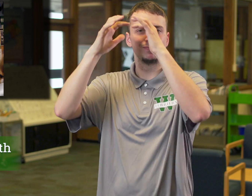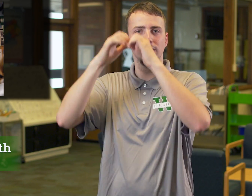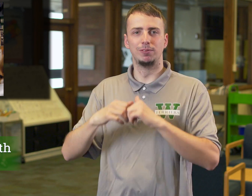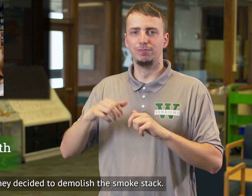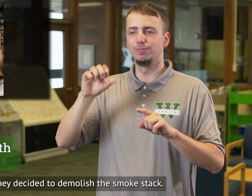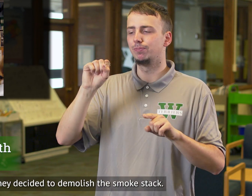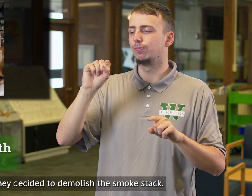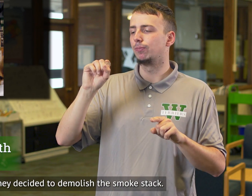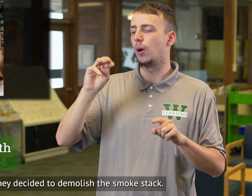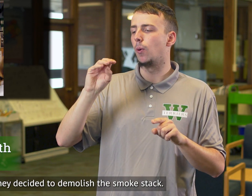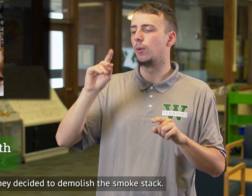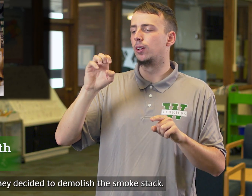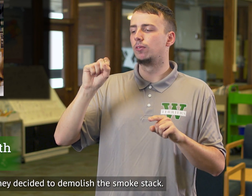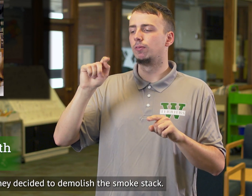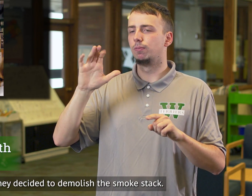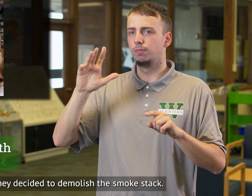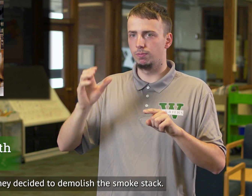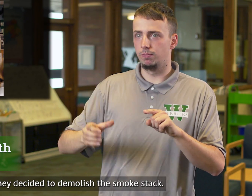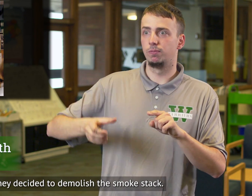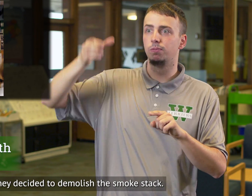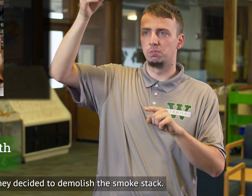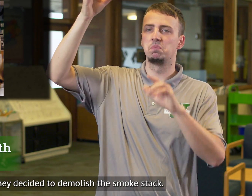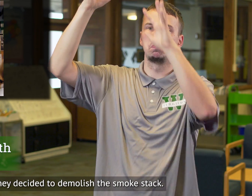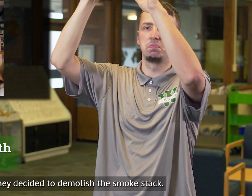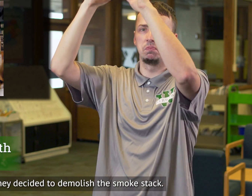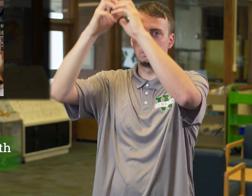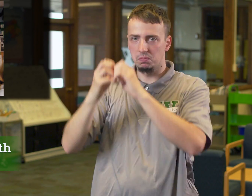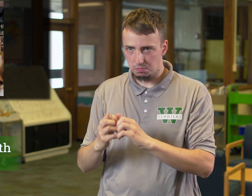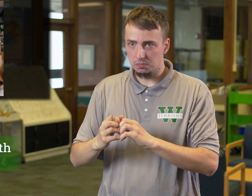So they decided to demolish the smokestack.